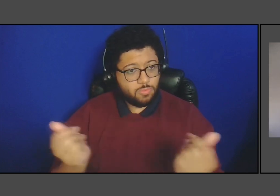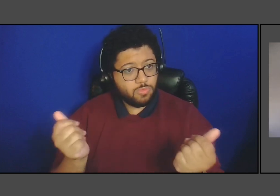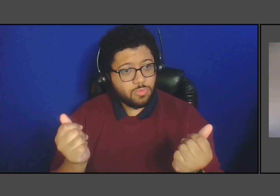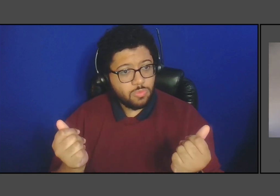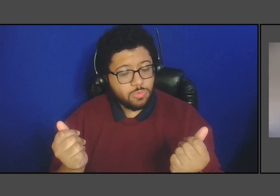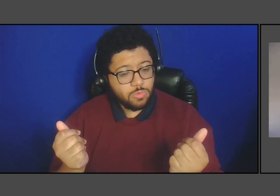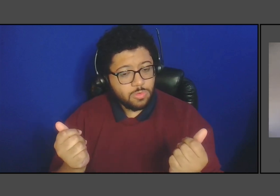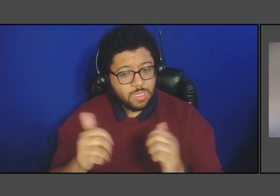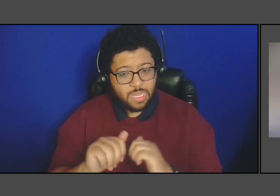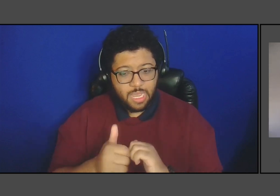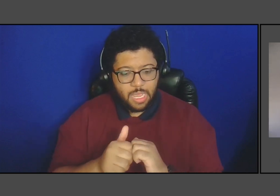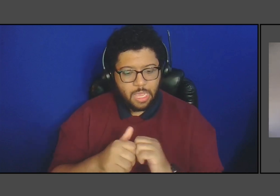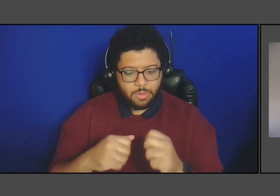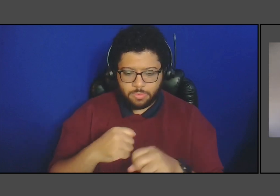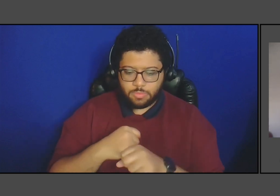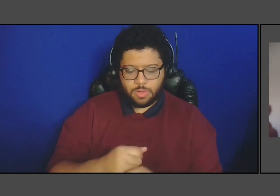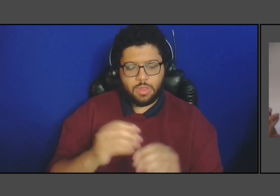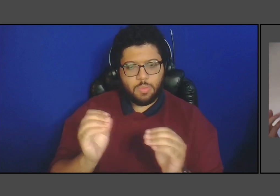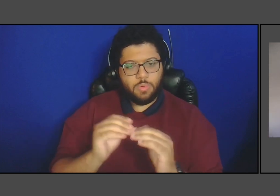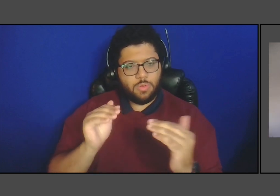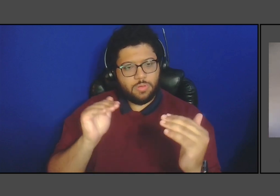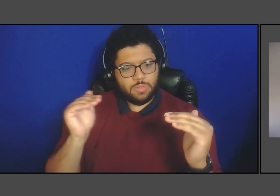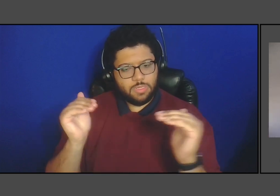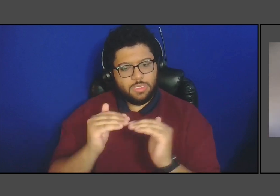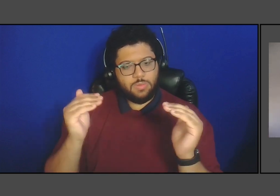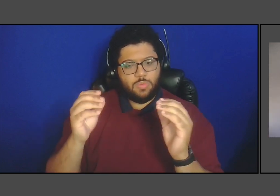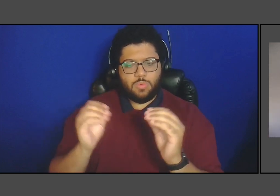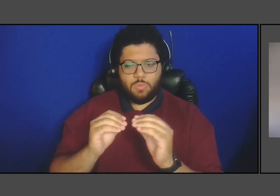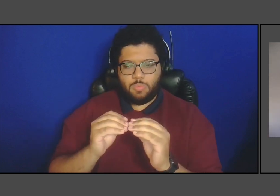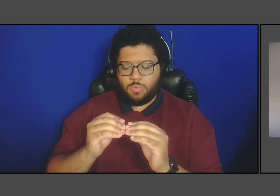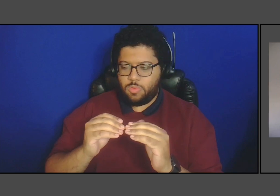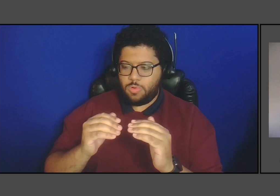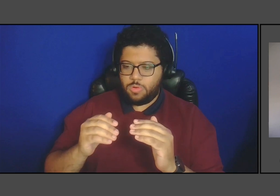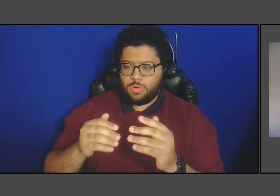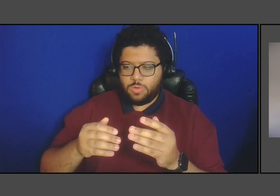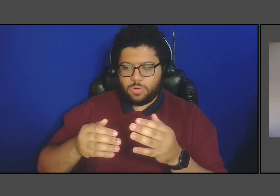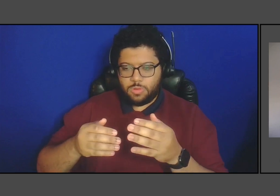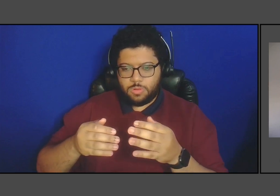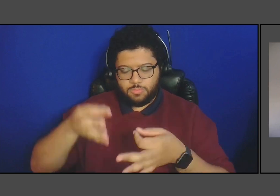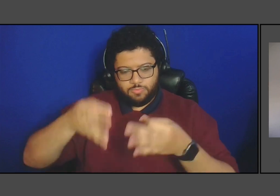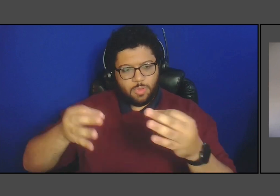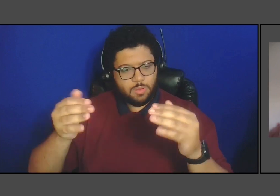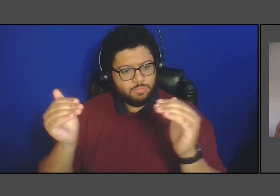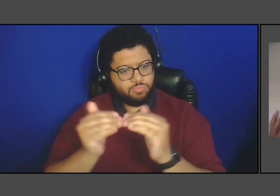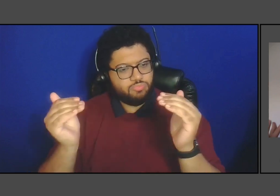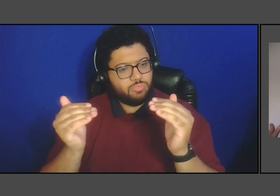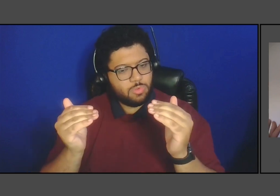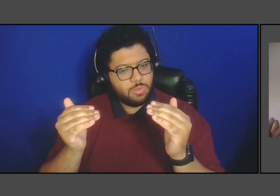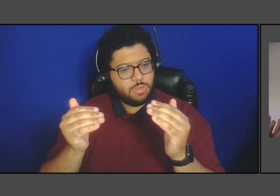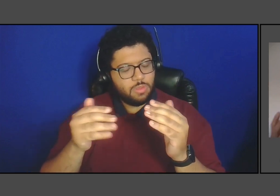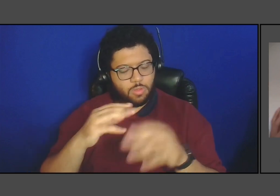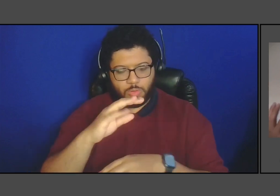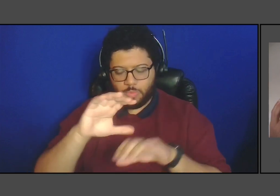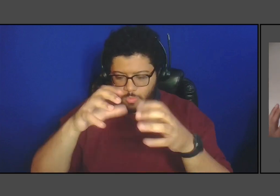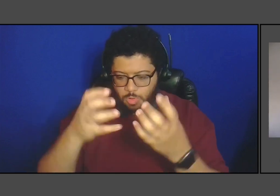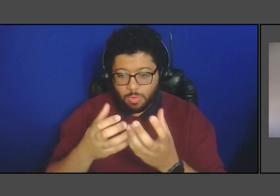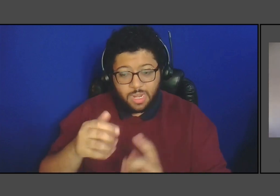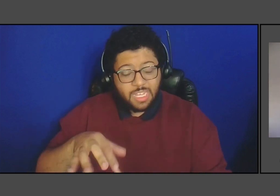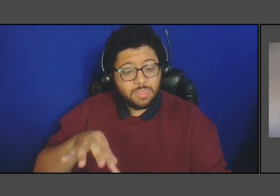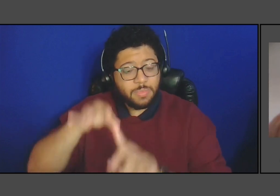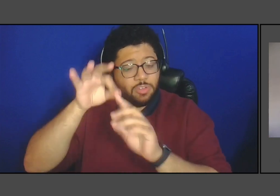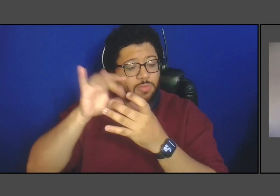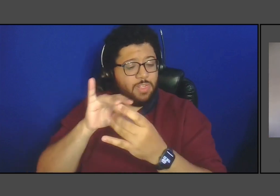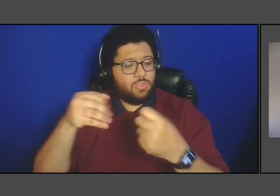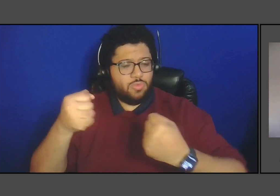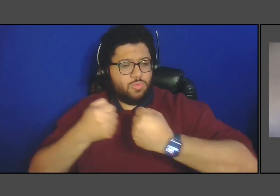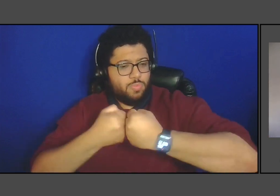more equitable and just world, a more equitable narrative of the border. So I would say to